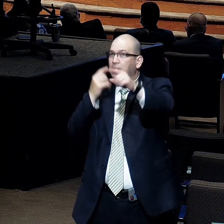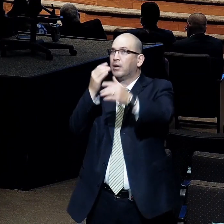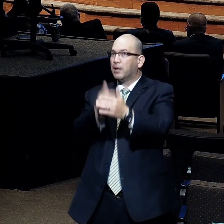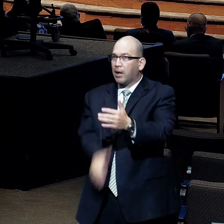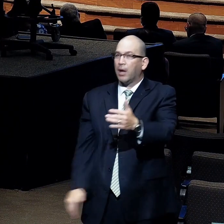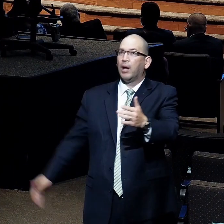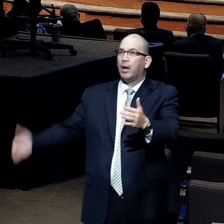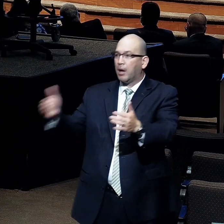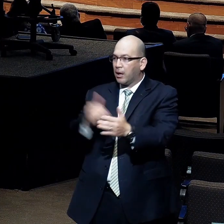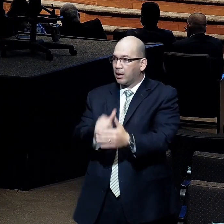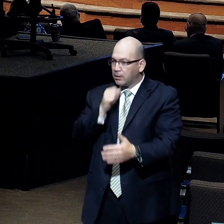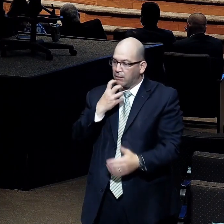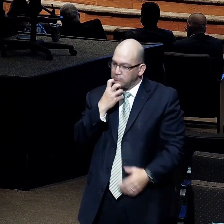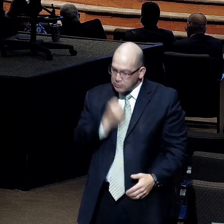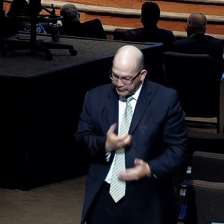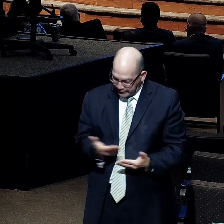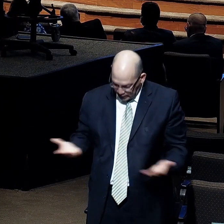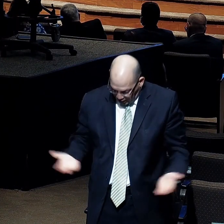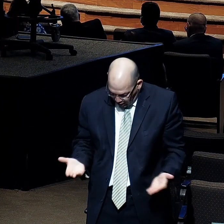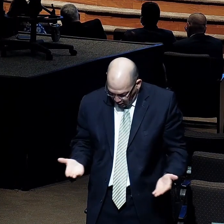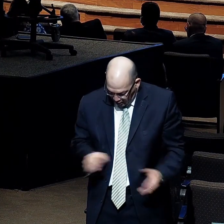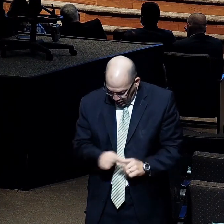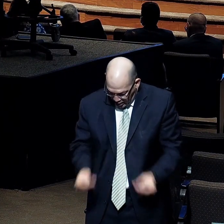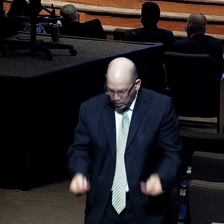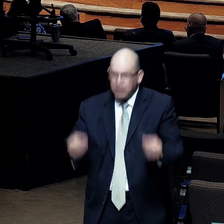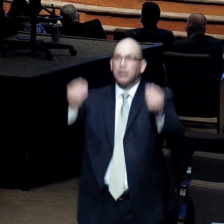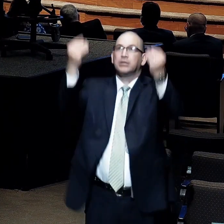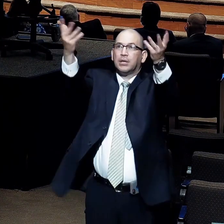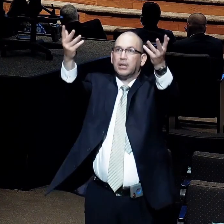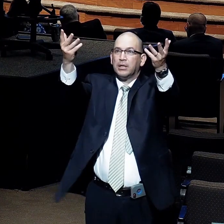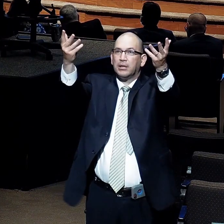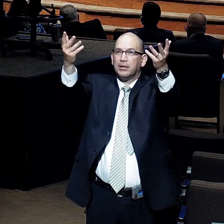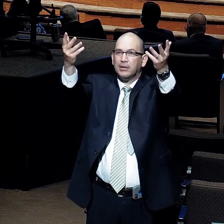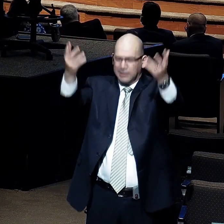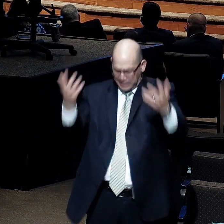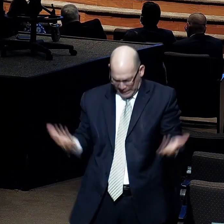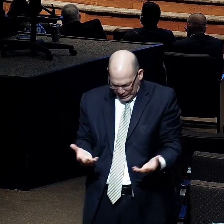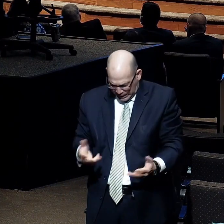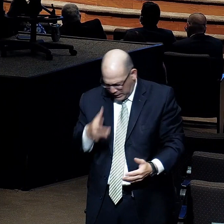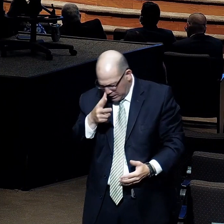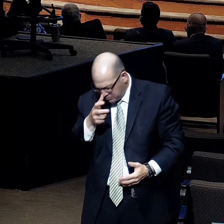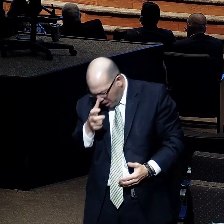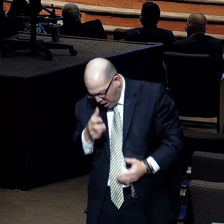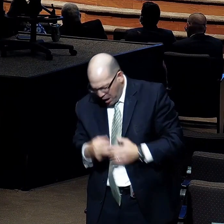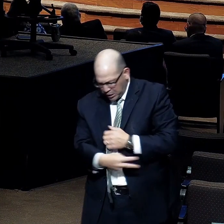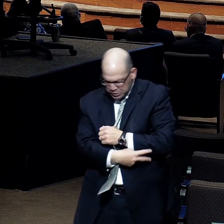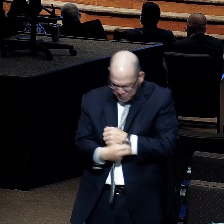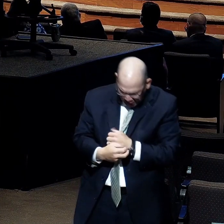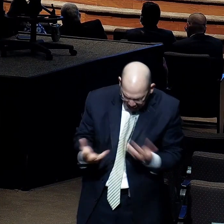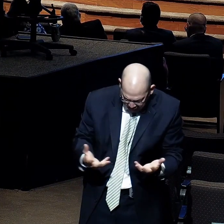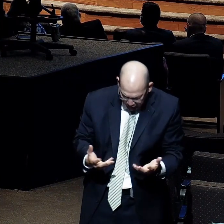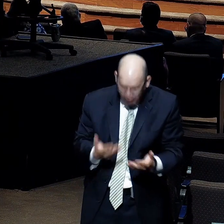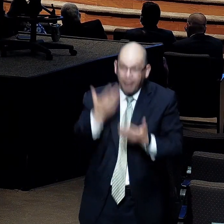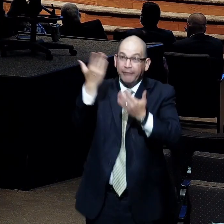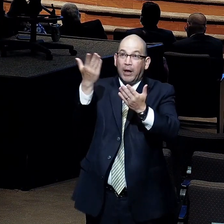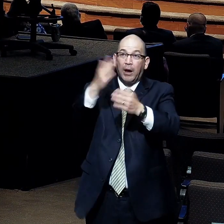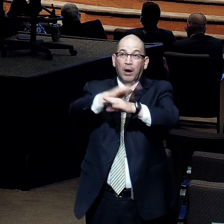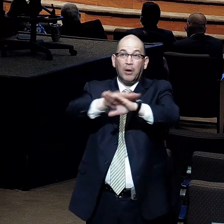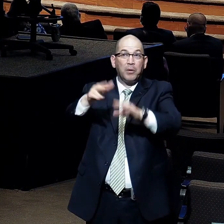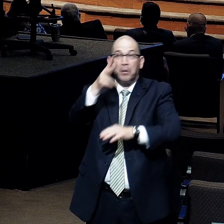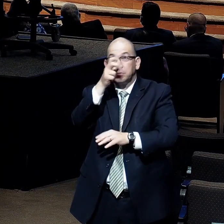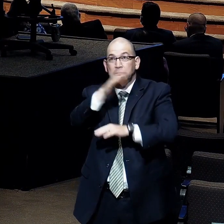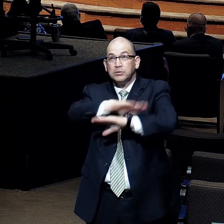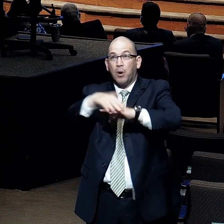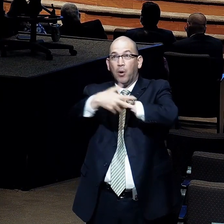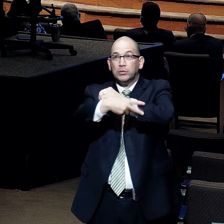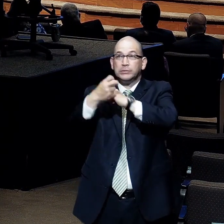yourselves treasures, but lay up for yourselves treasures in heaven. For where your treasures, there will be also. And then seek ye first. It's the same thing. In every single decision